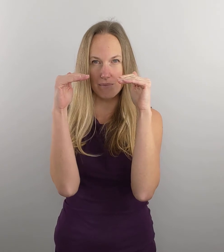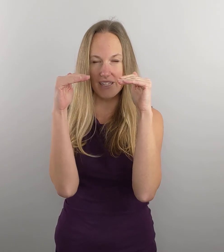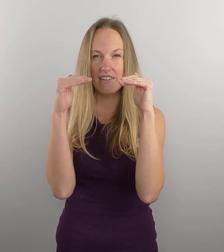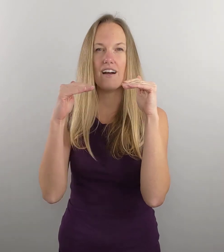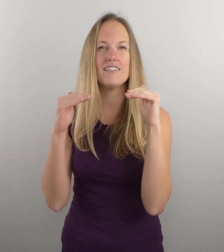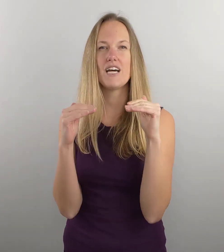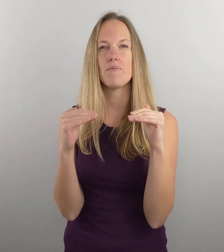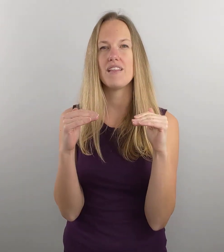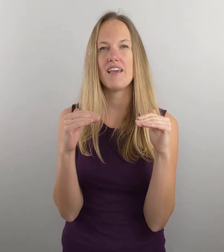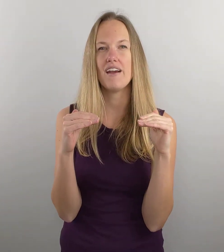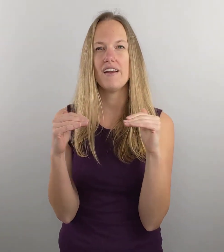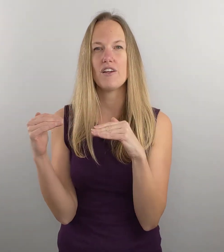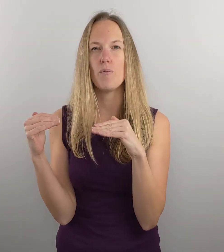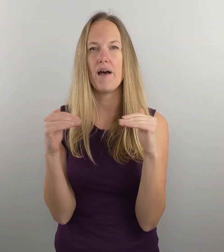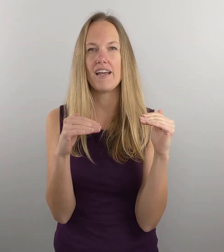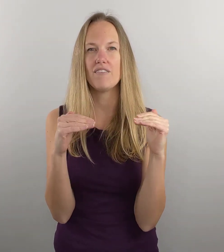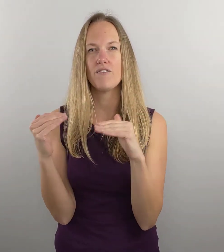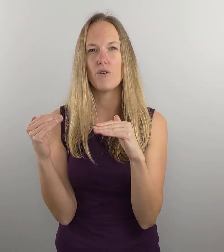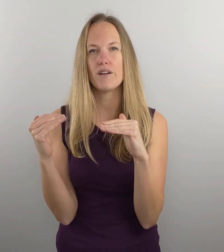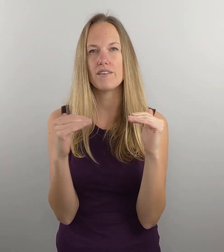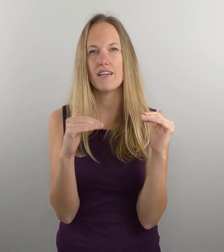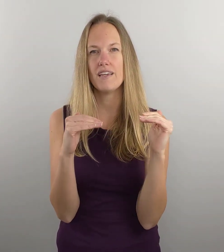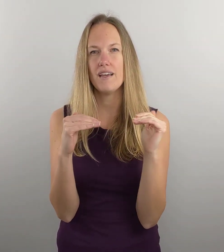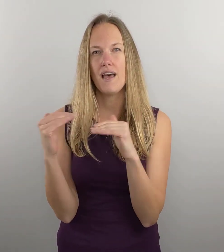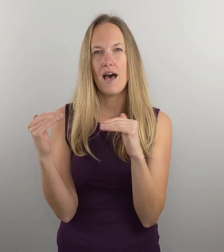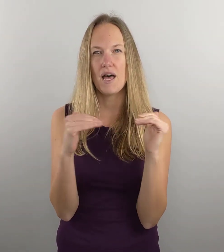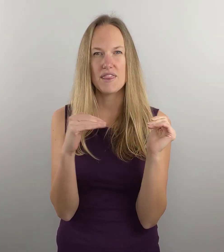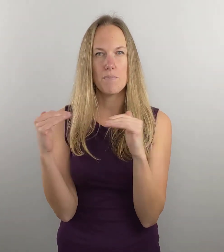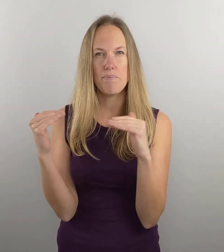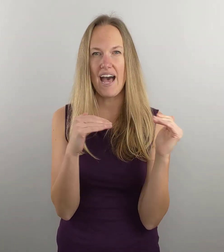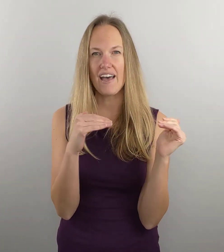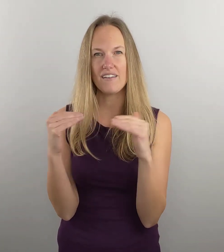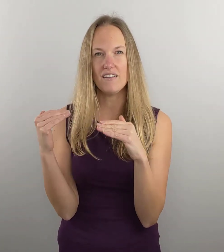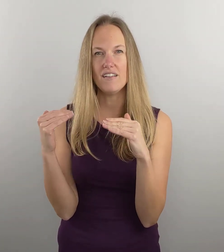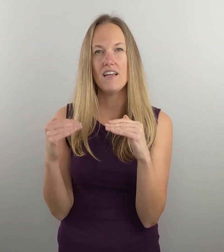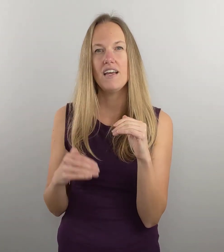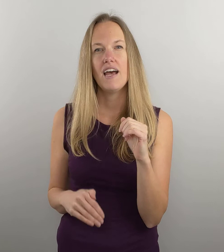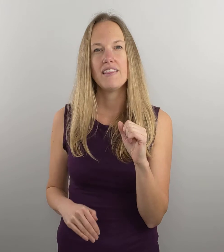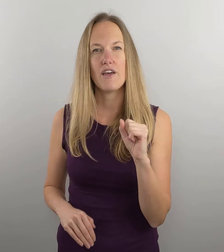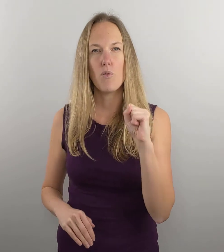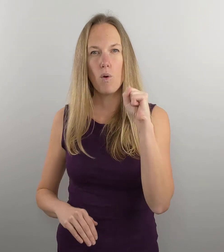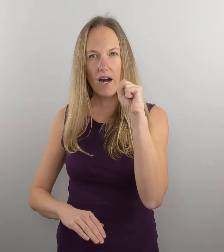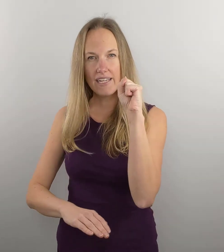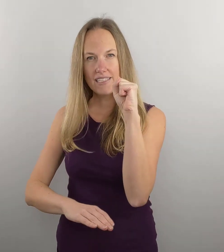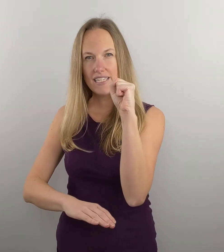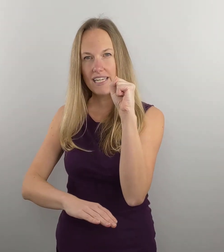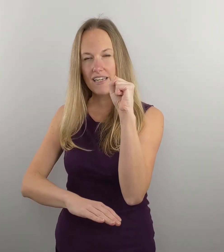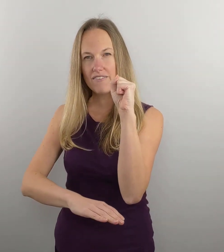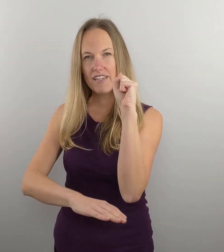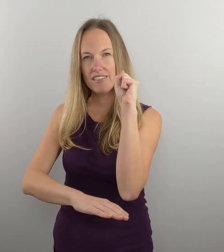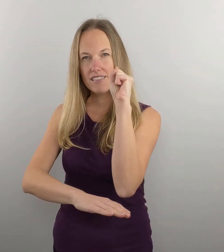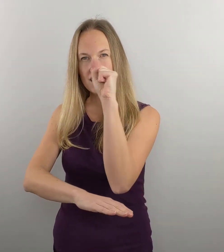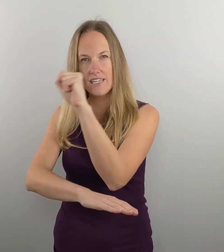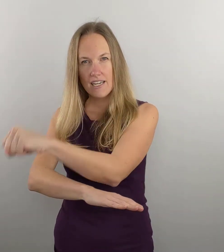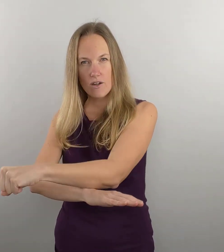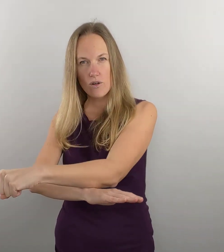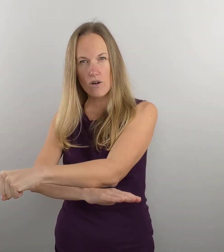your non-dominant there and you go back and forth, okay? The battle, and then 1, taking a fist going over